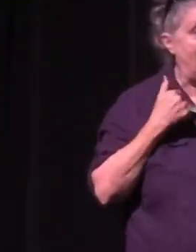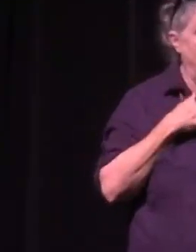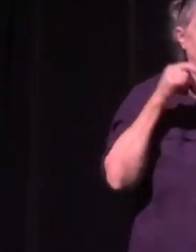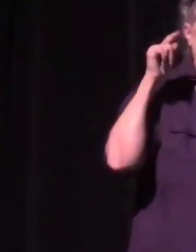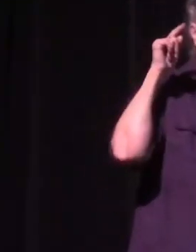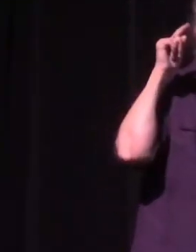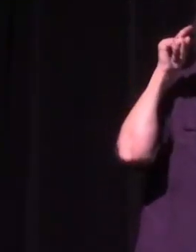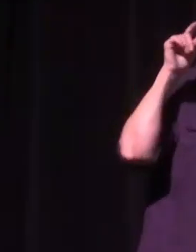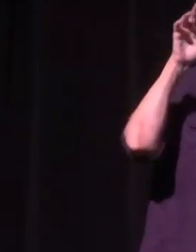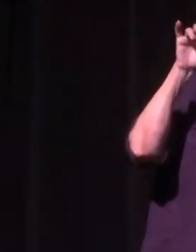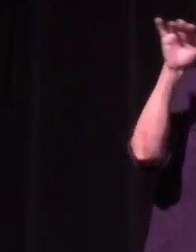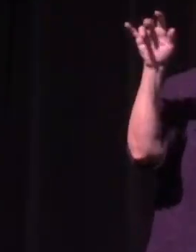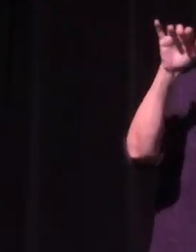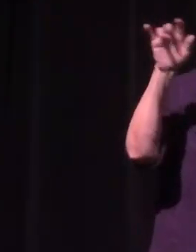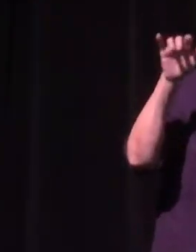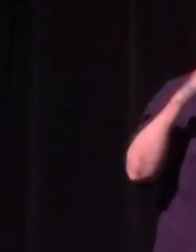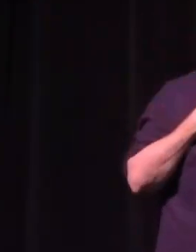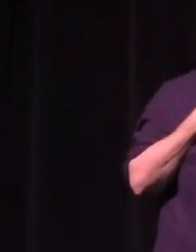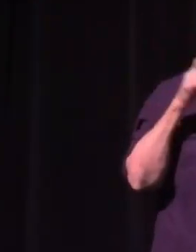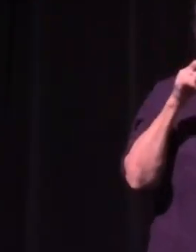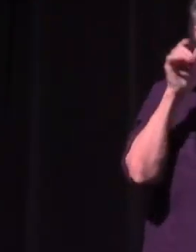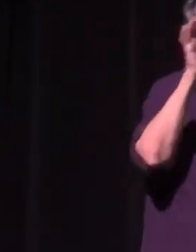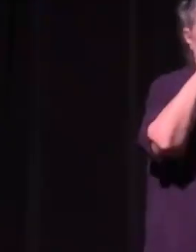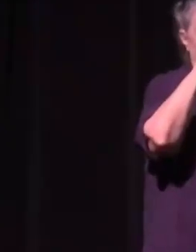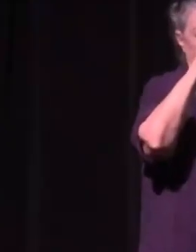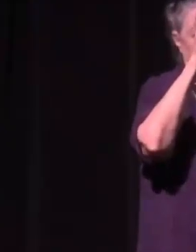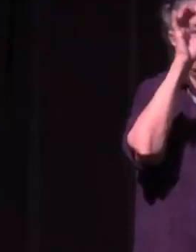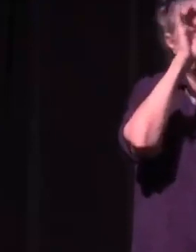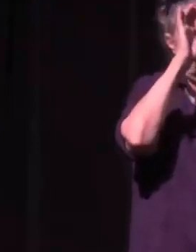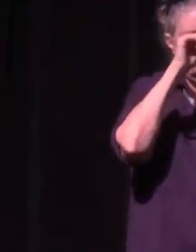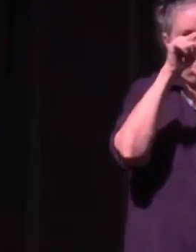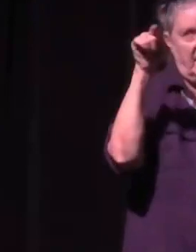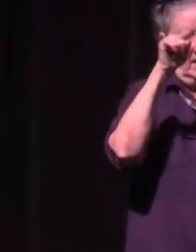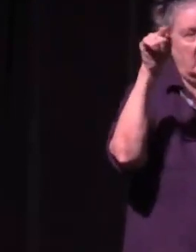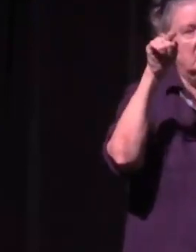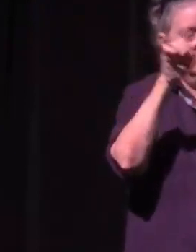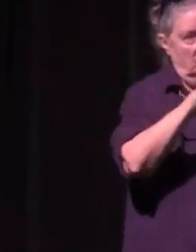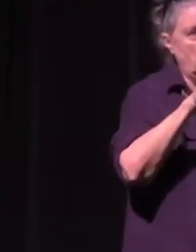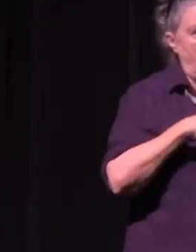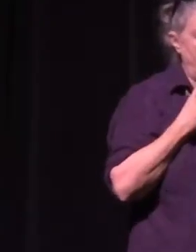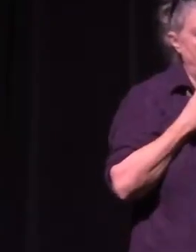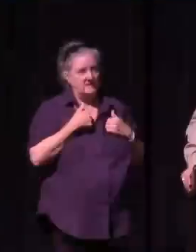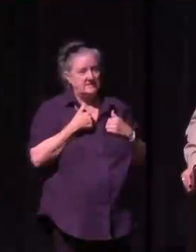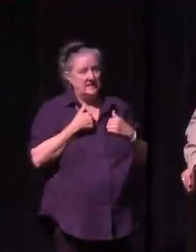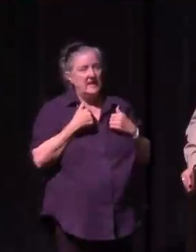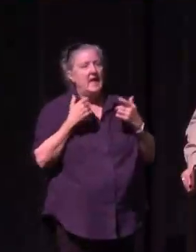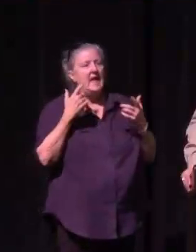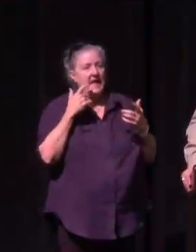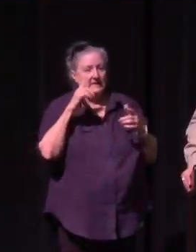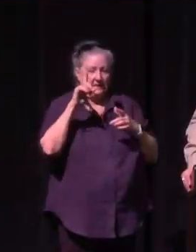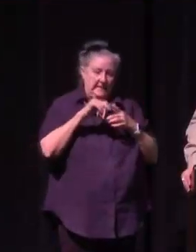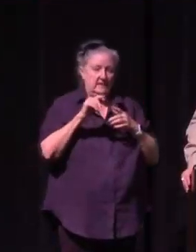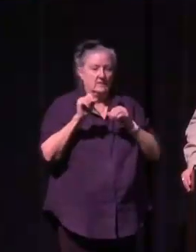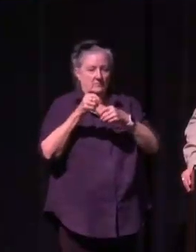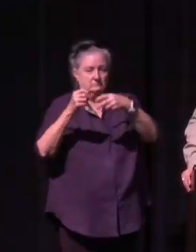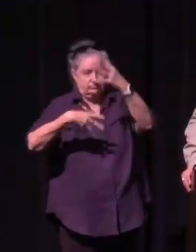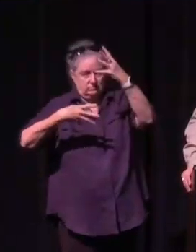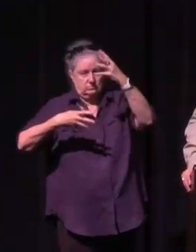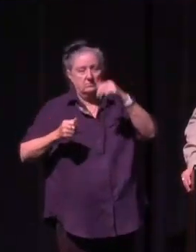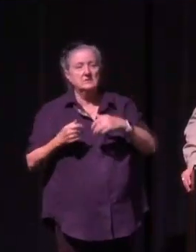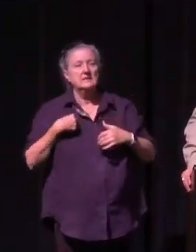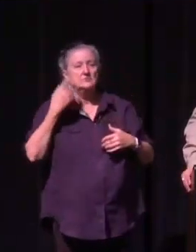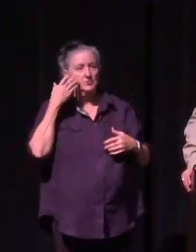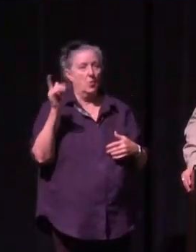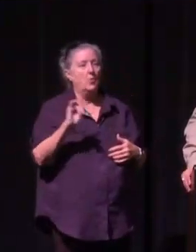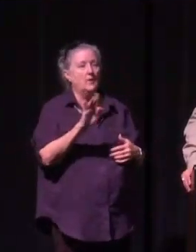address into a little magnifying glass search icon and click the button, and it'll let you